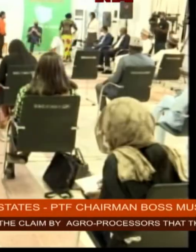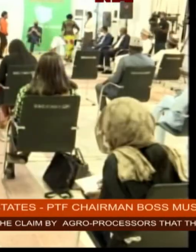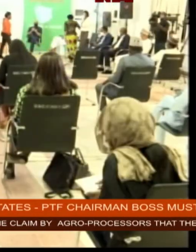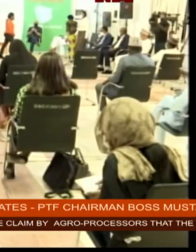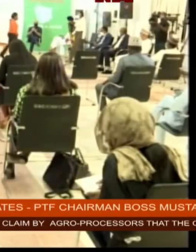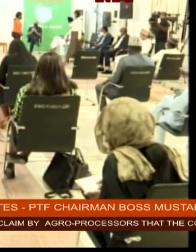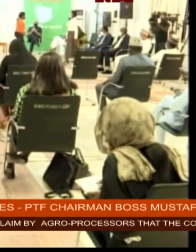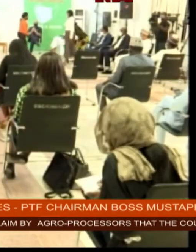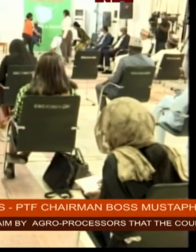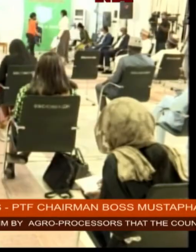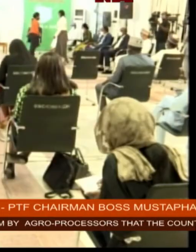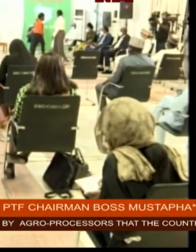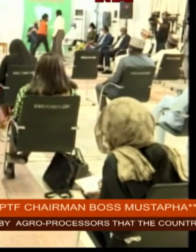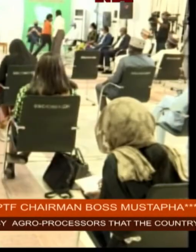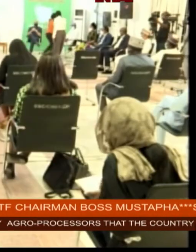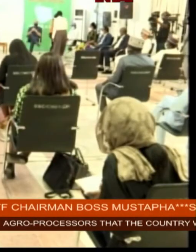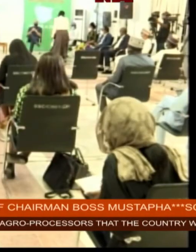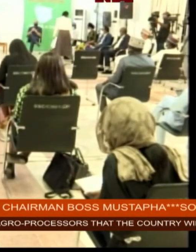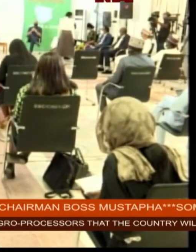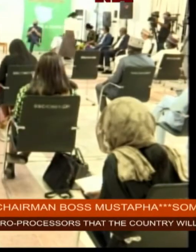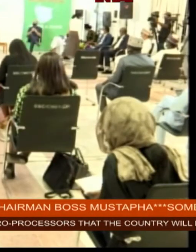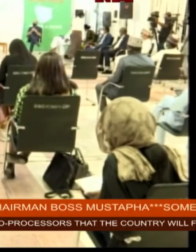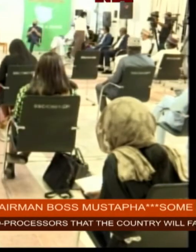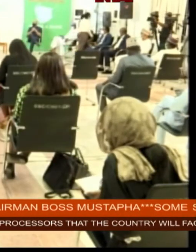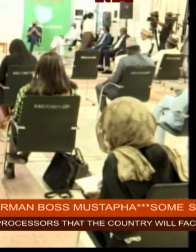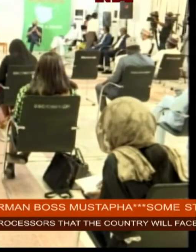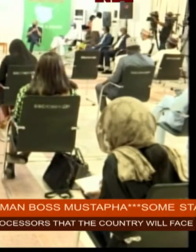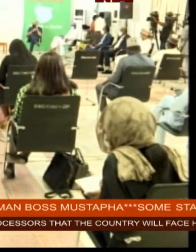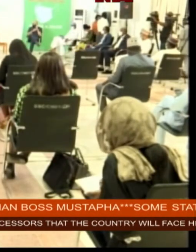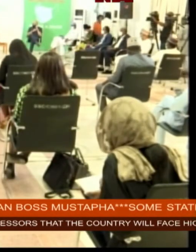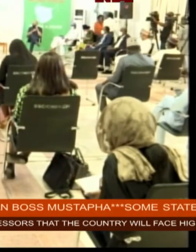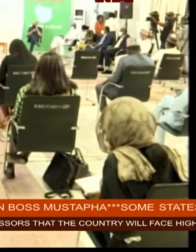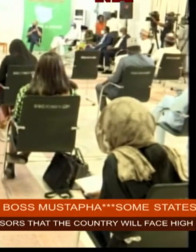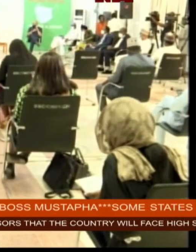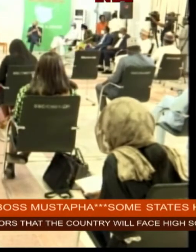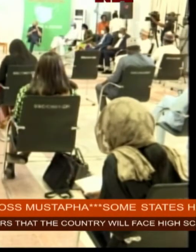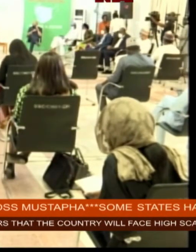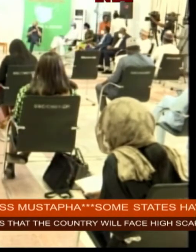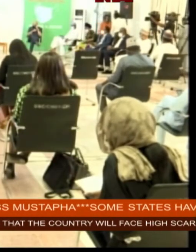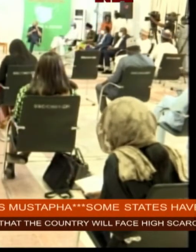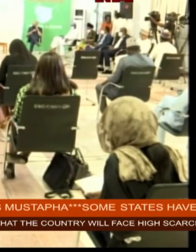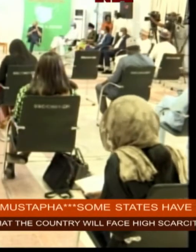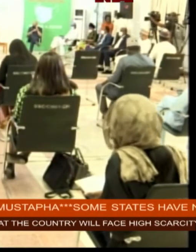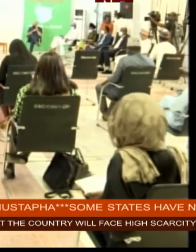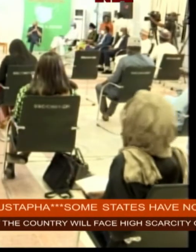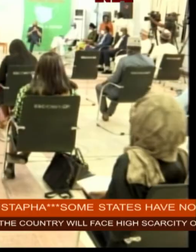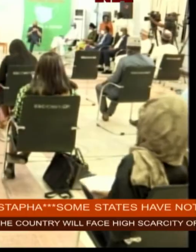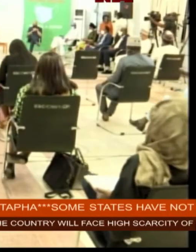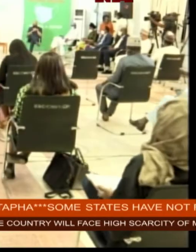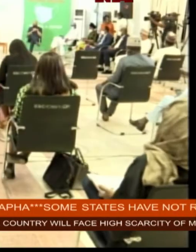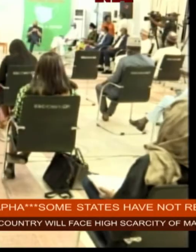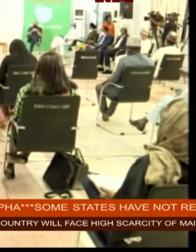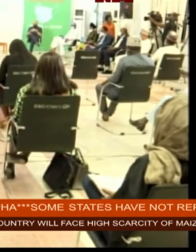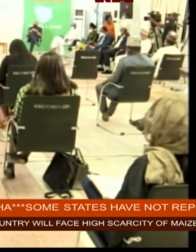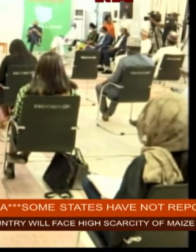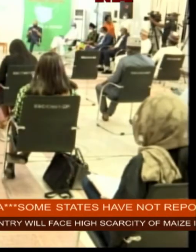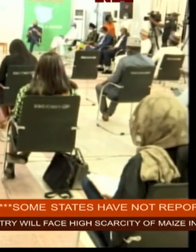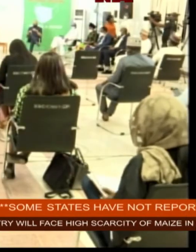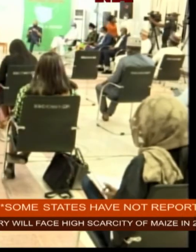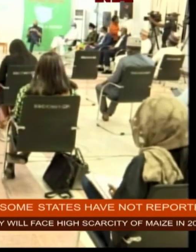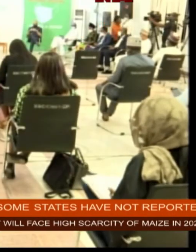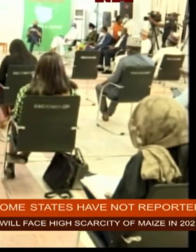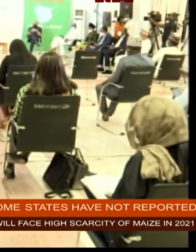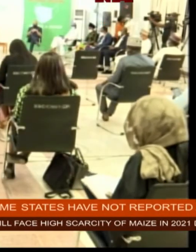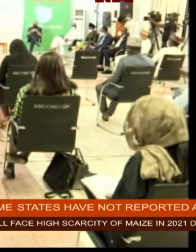Thank you very much, the Director of Hospital Services, for the enlightenment you have provided. We benefited from